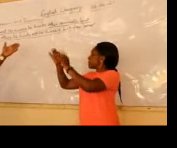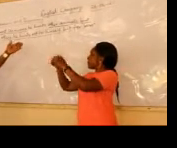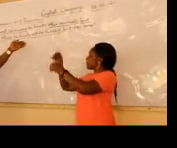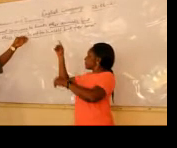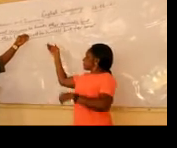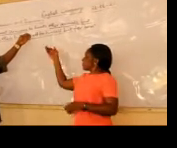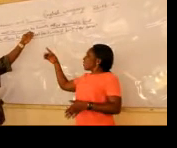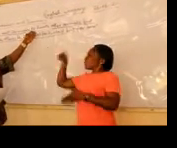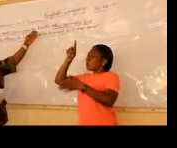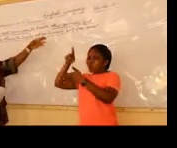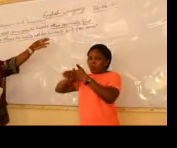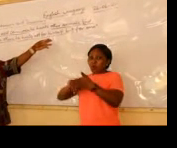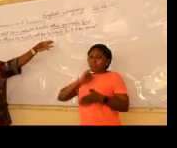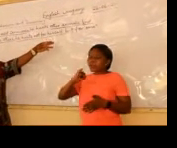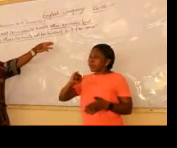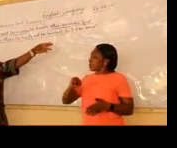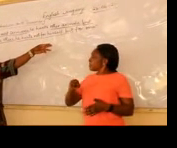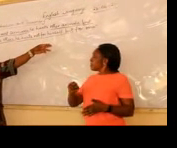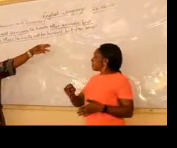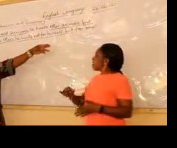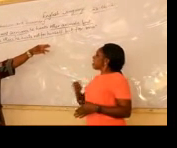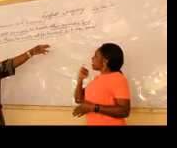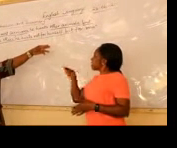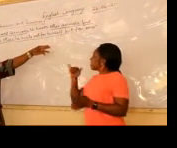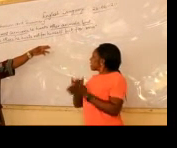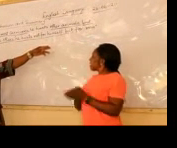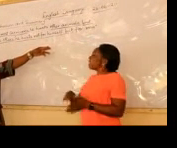what is remaining is he hunts for man.